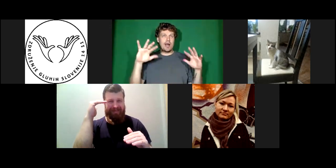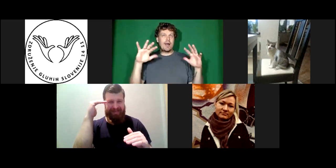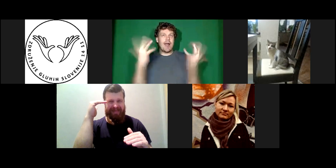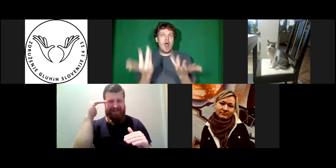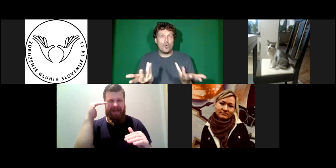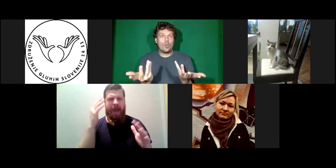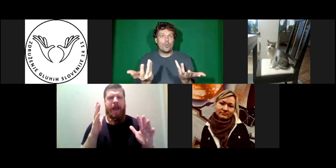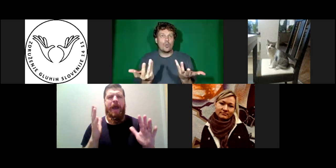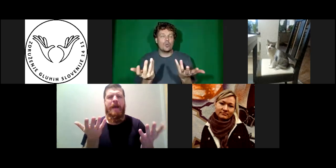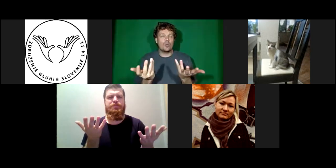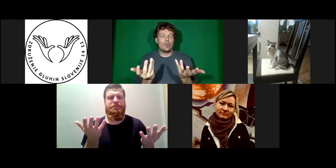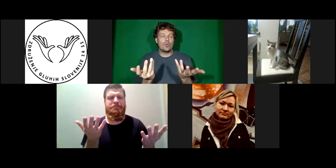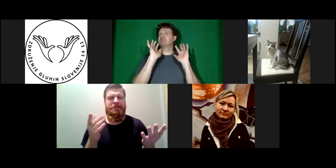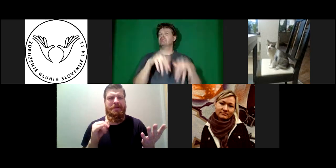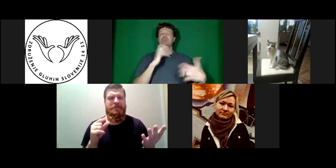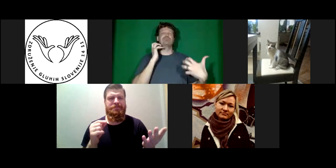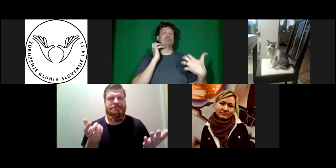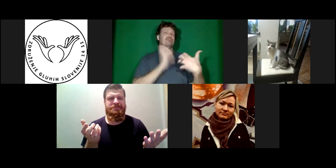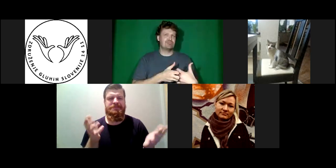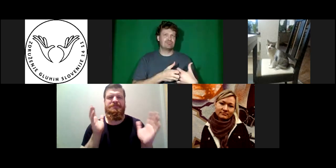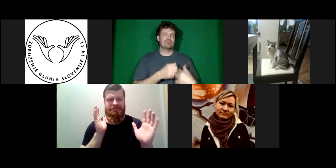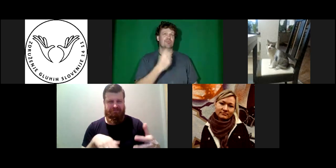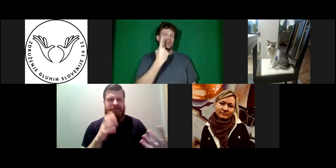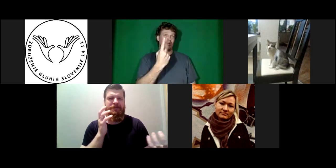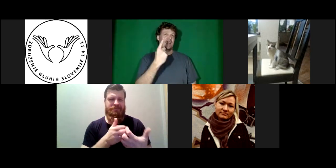205 centimeters and most dancers are about